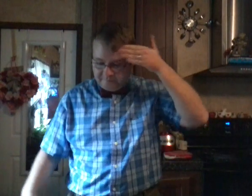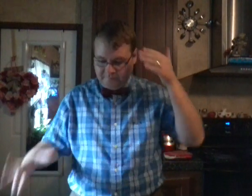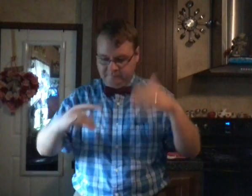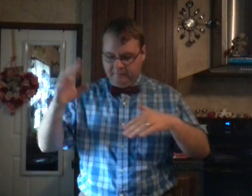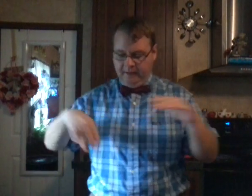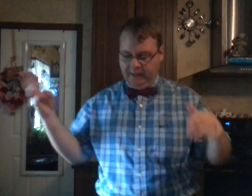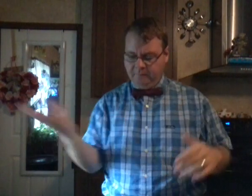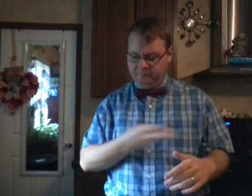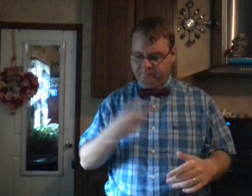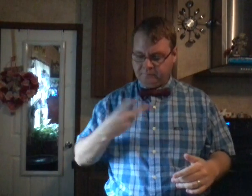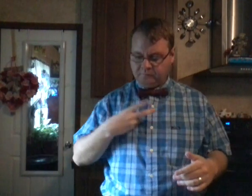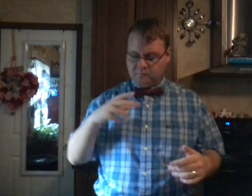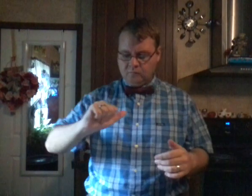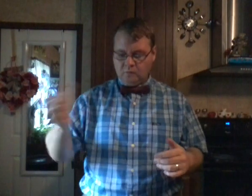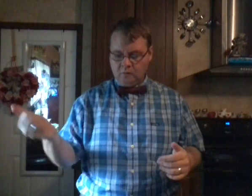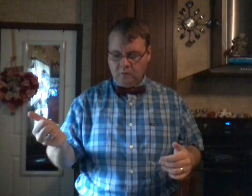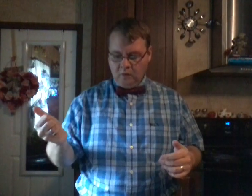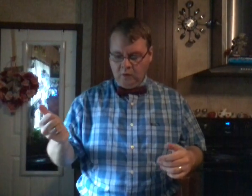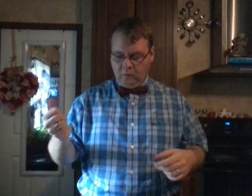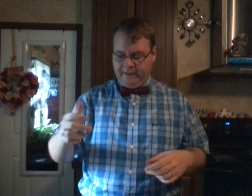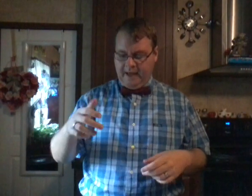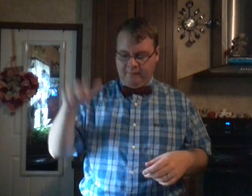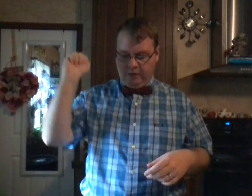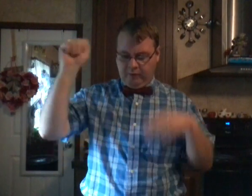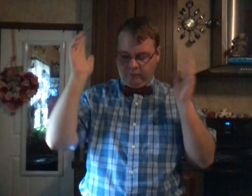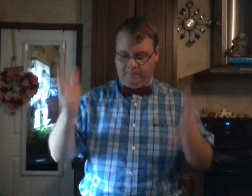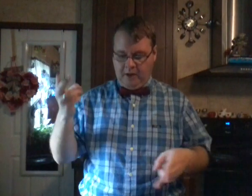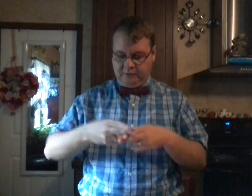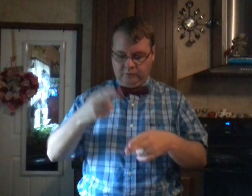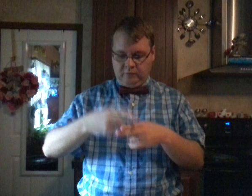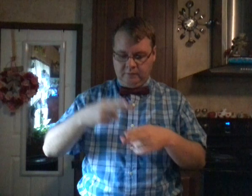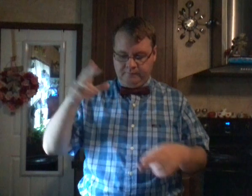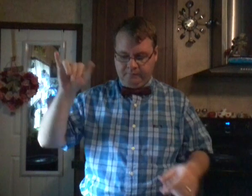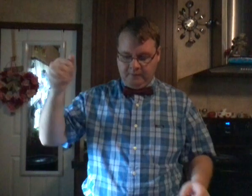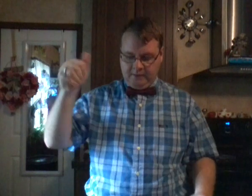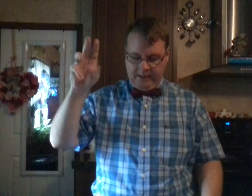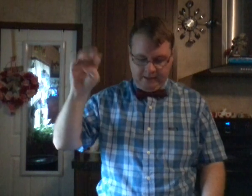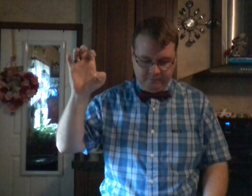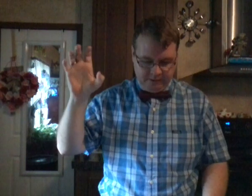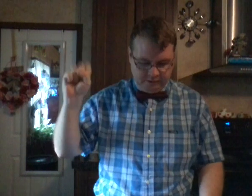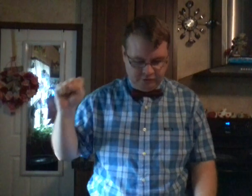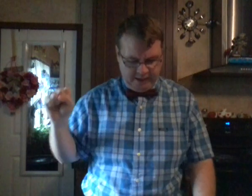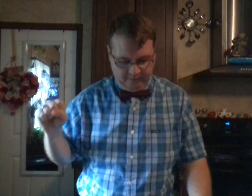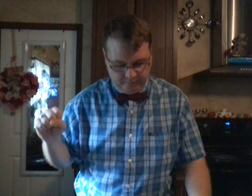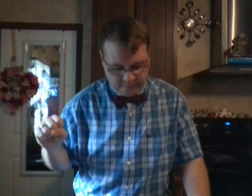Then, we have another apostle named James.